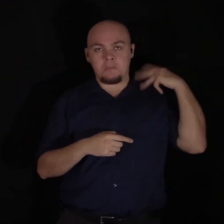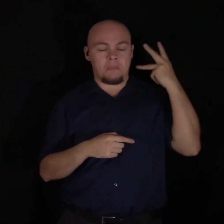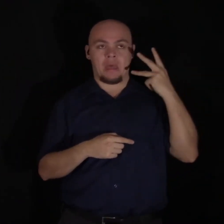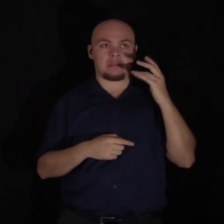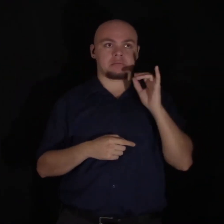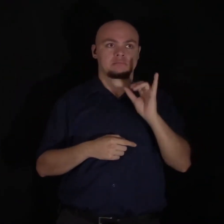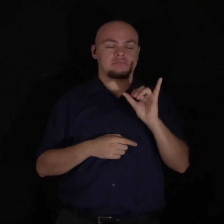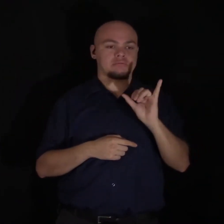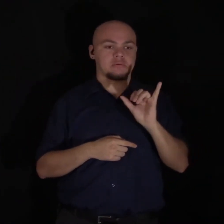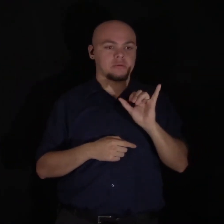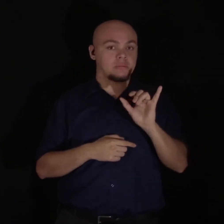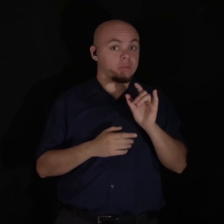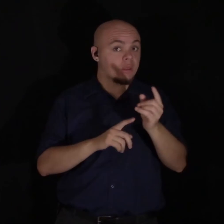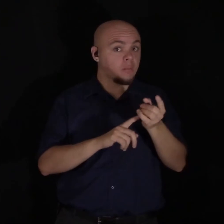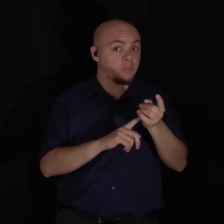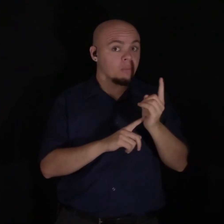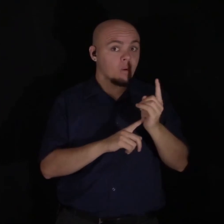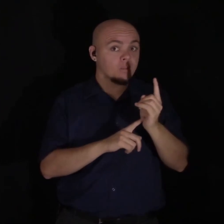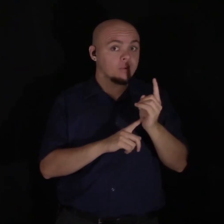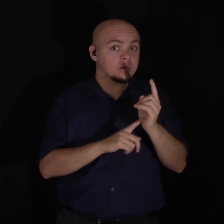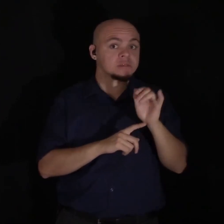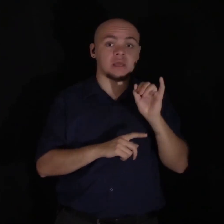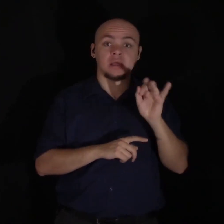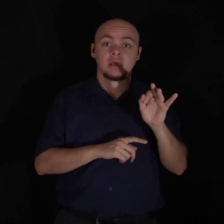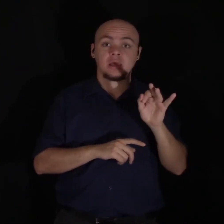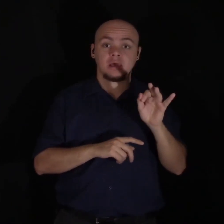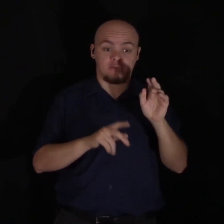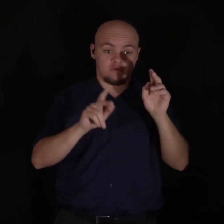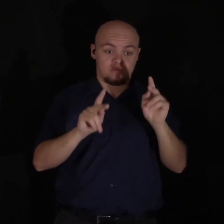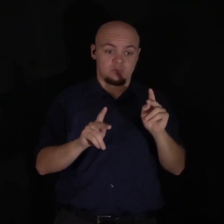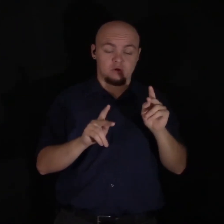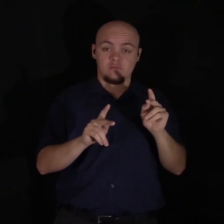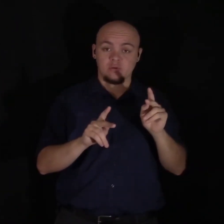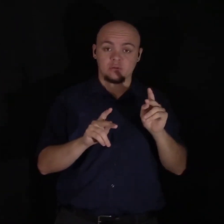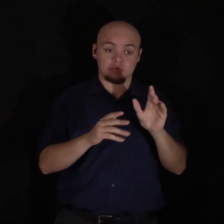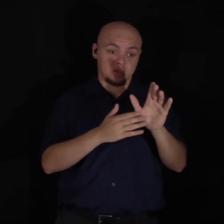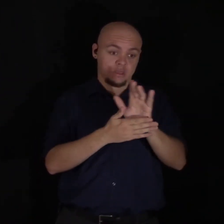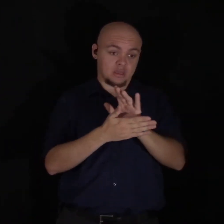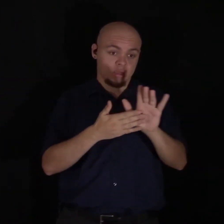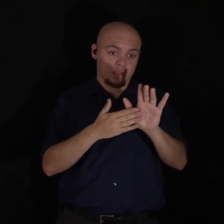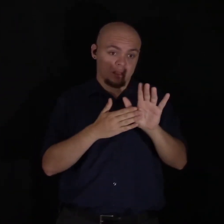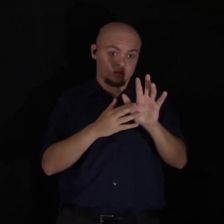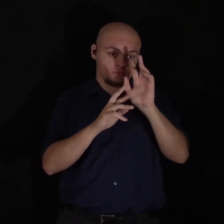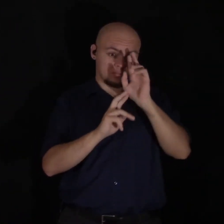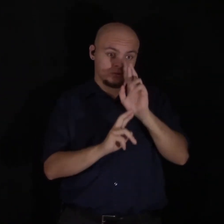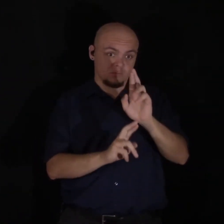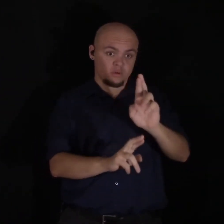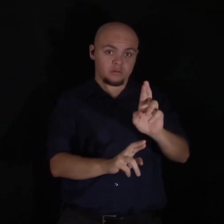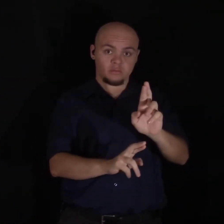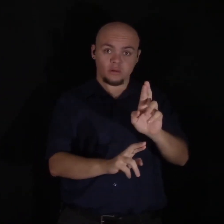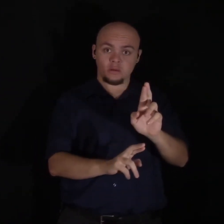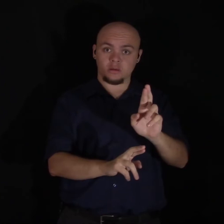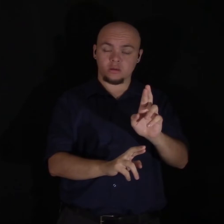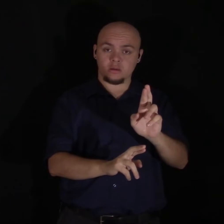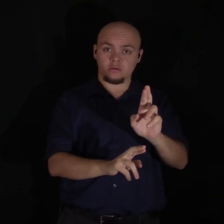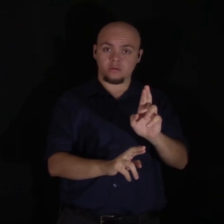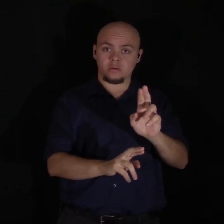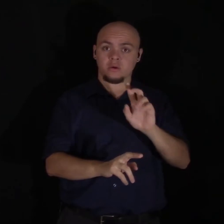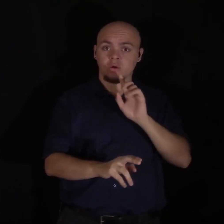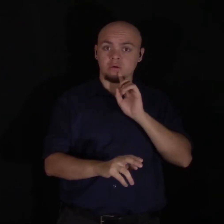are moments when, if anyone performs an act of kindness towards him, or does him any the most trifling